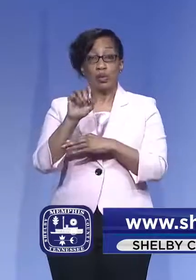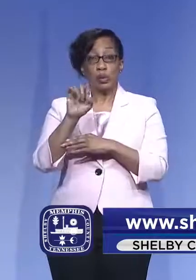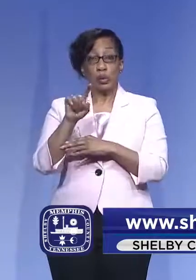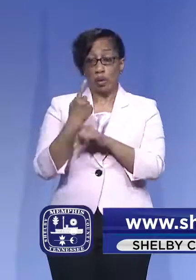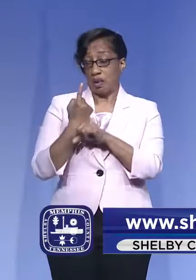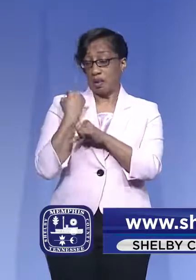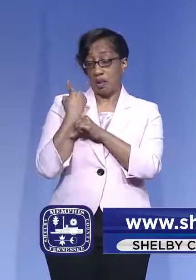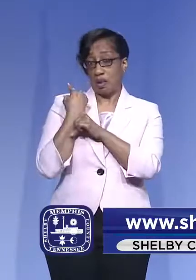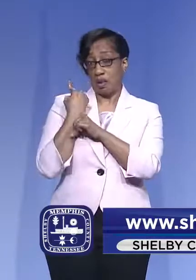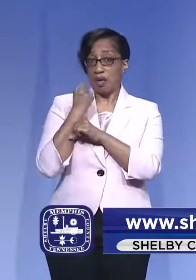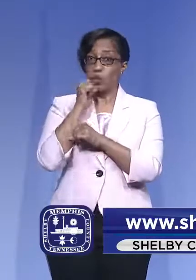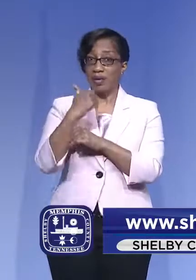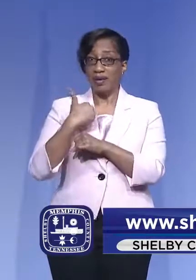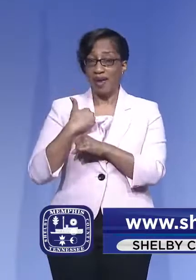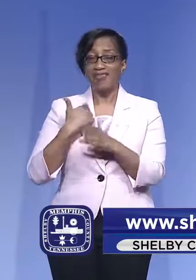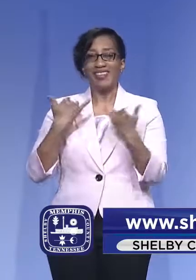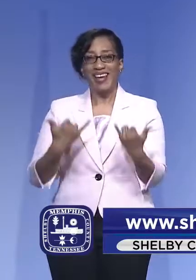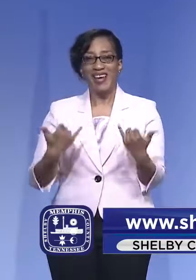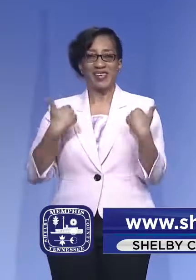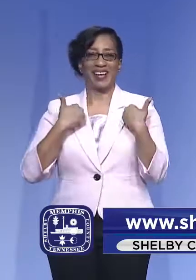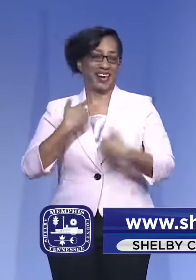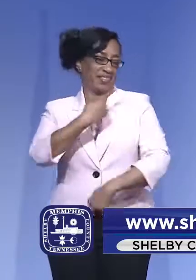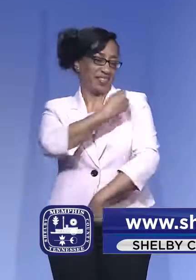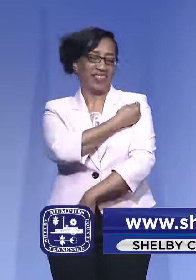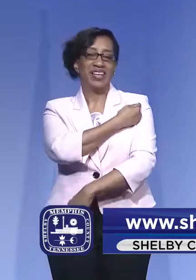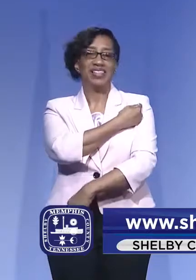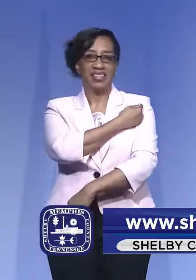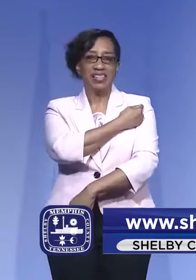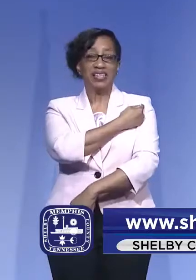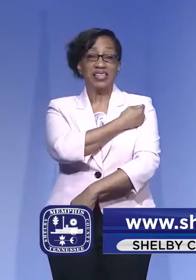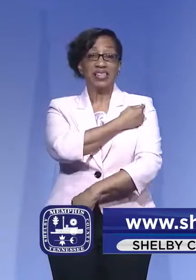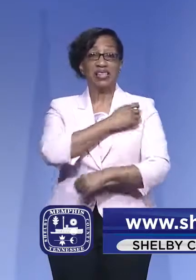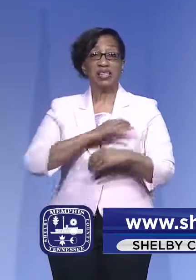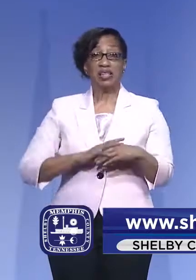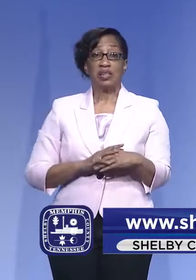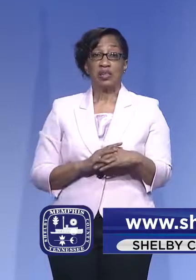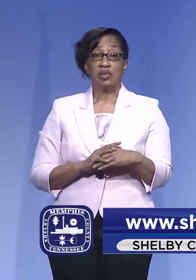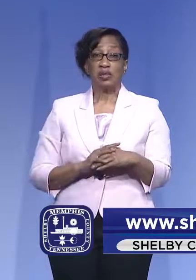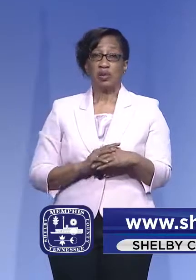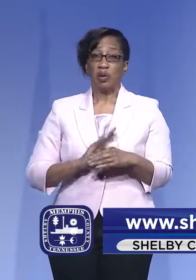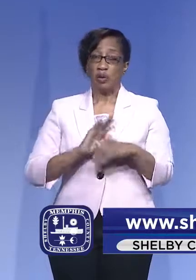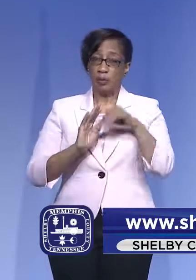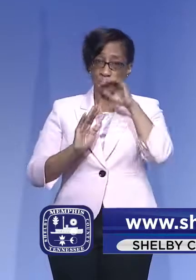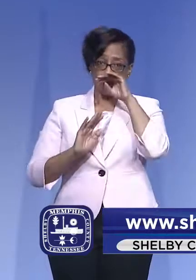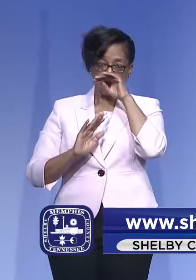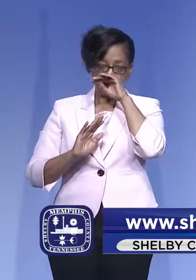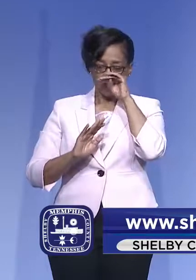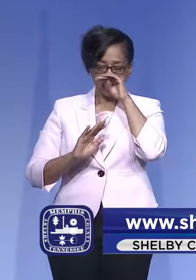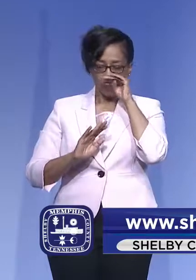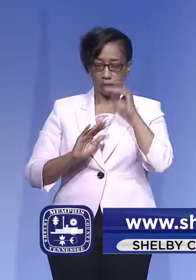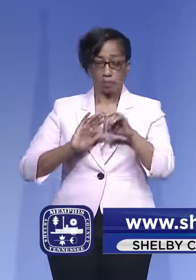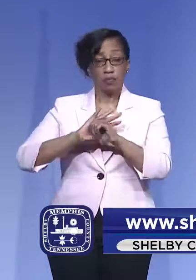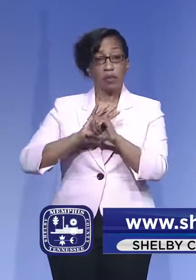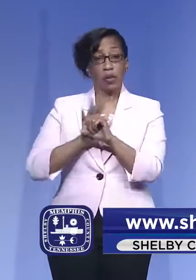year ago, and that's the vaccine. So all of these variant viruses seem to